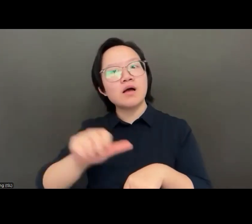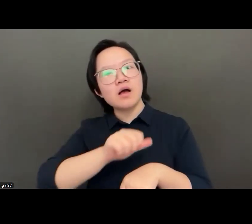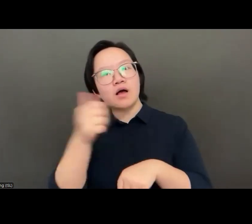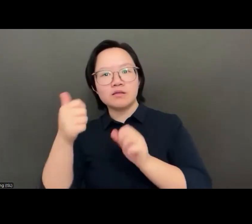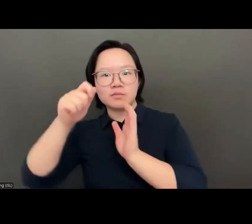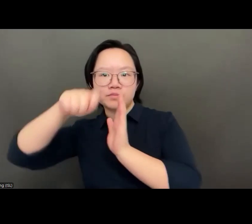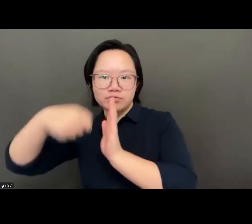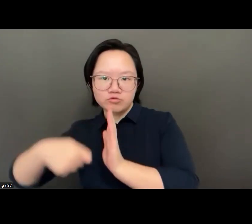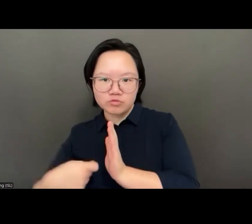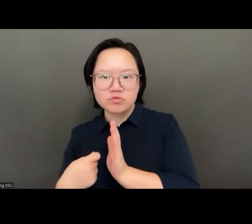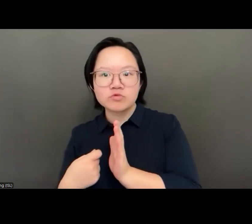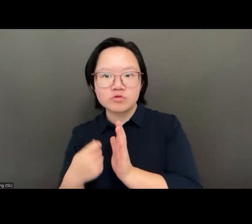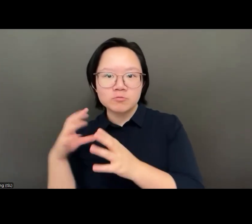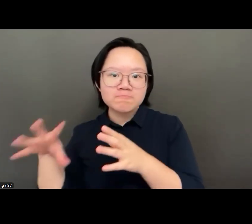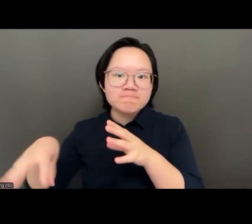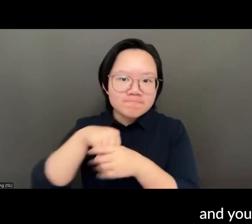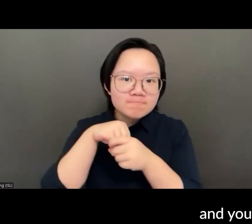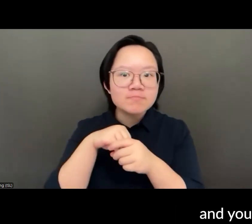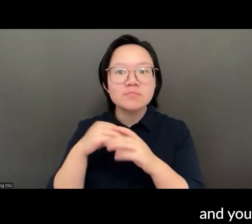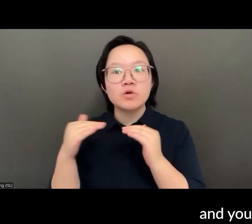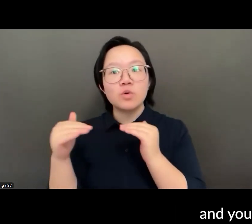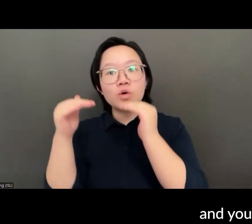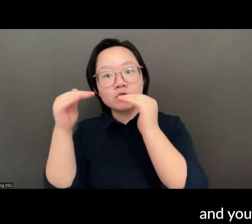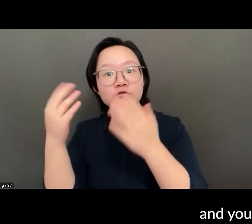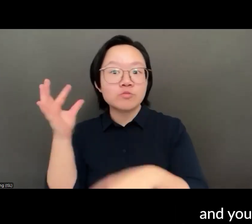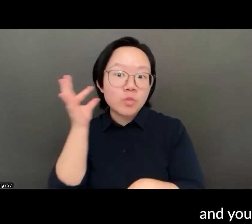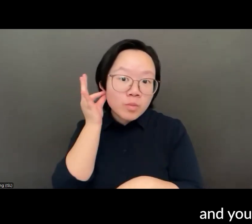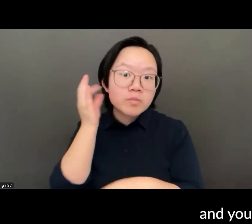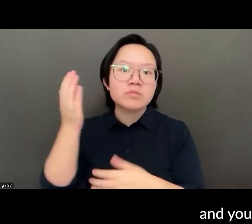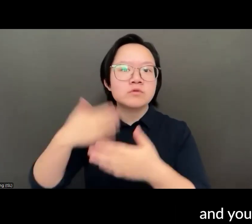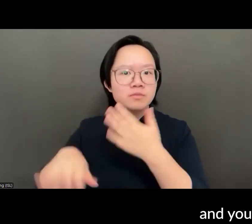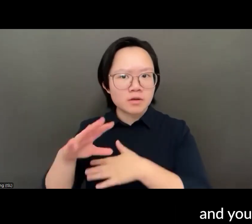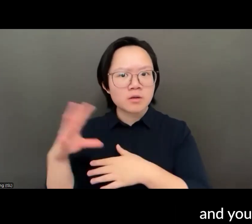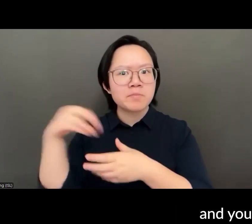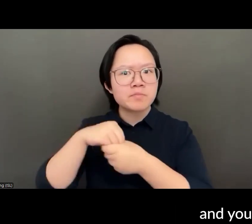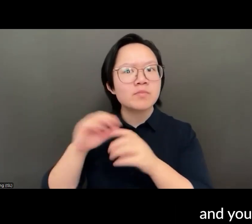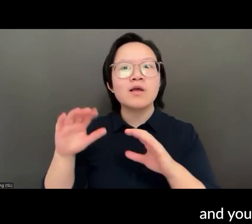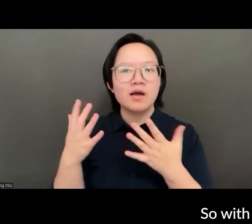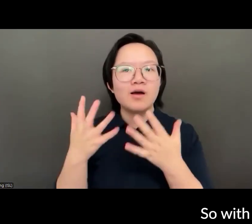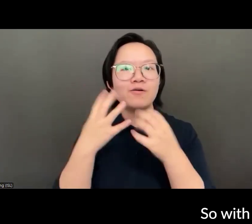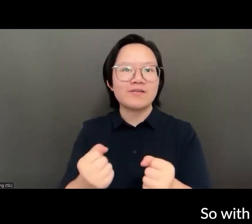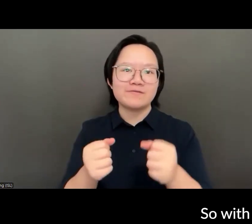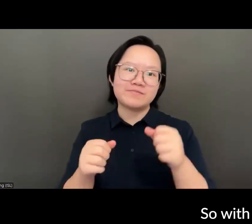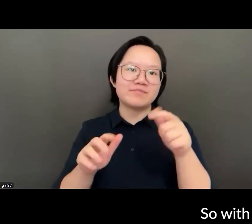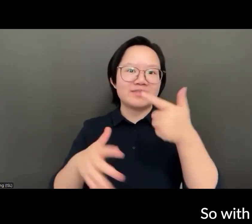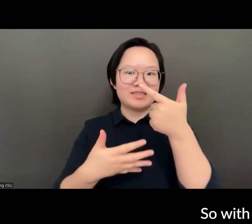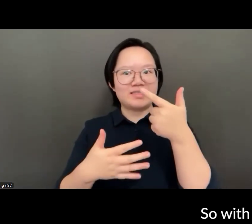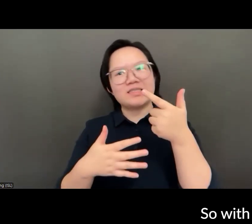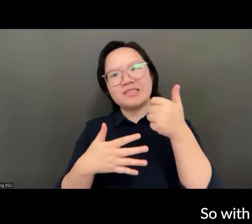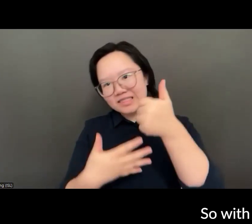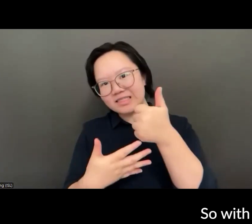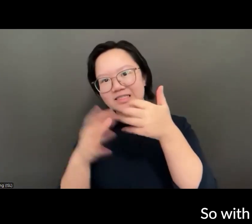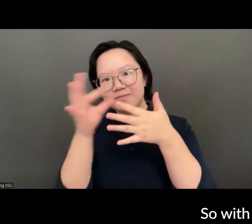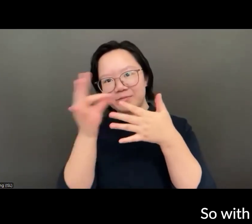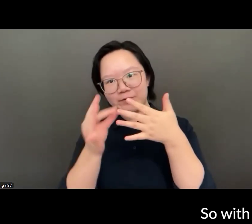principles, because they're all very complementary and you can learn a lot from each of these products. So with that,